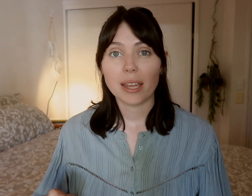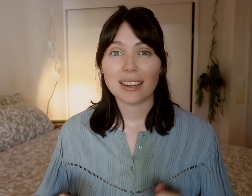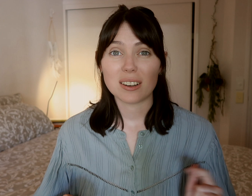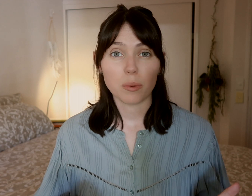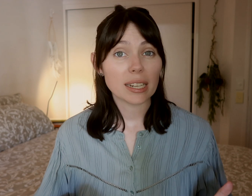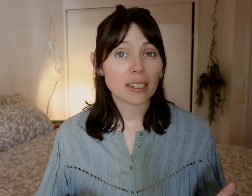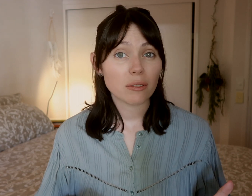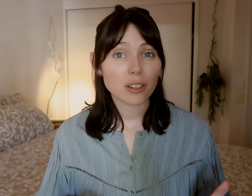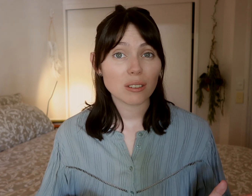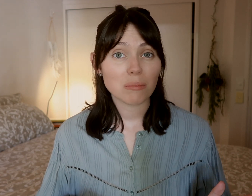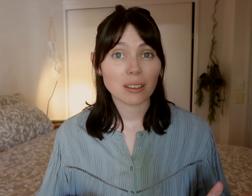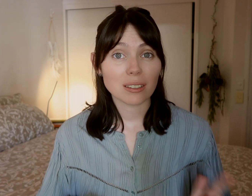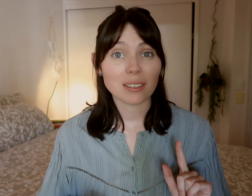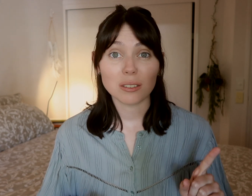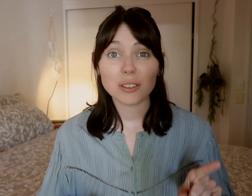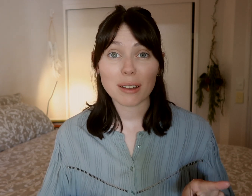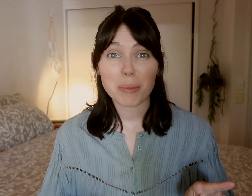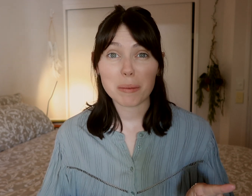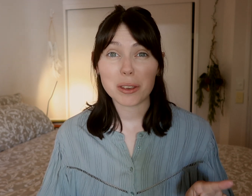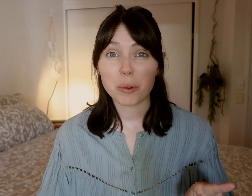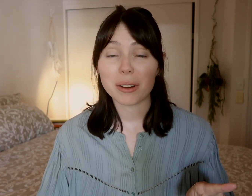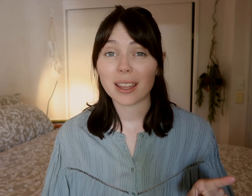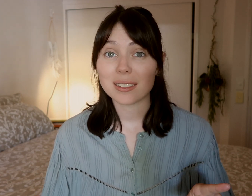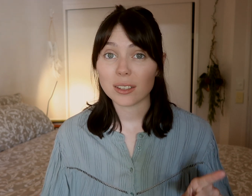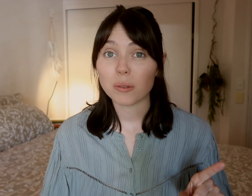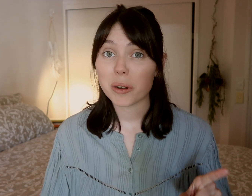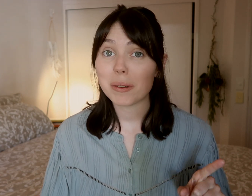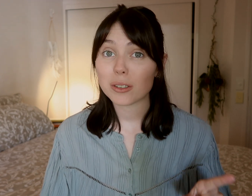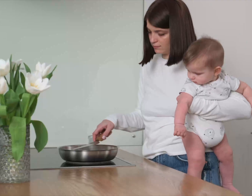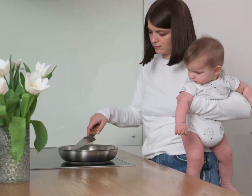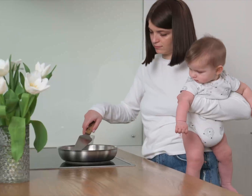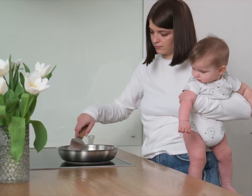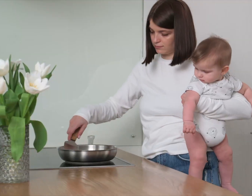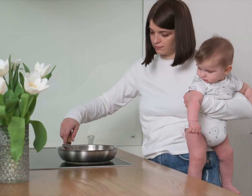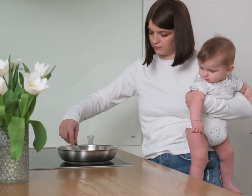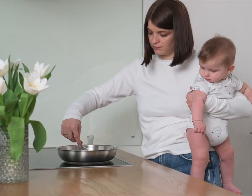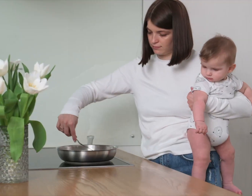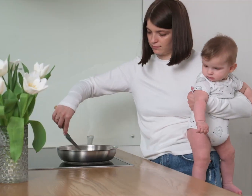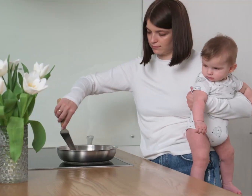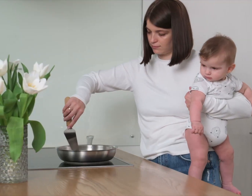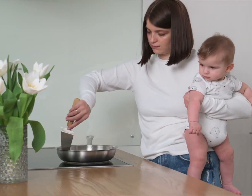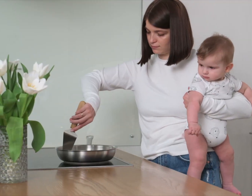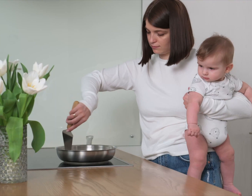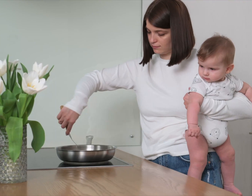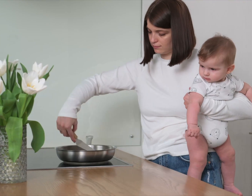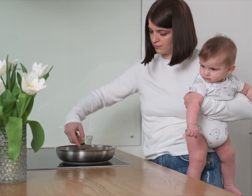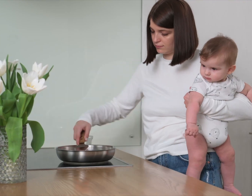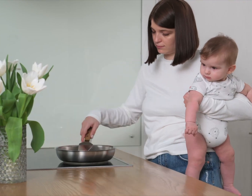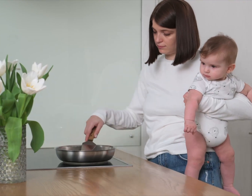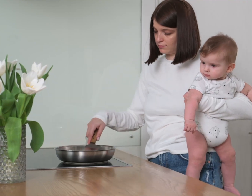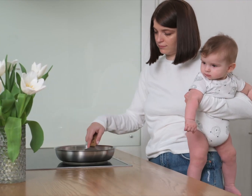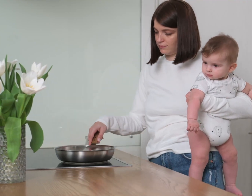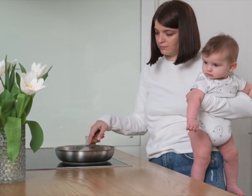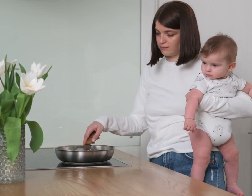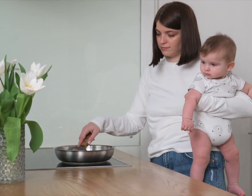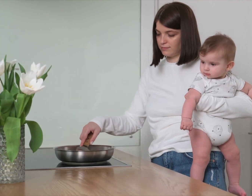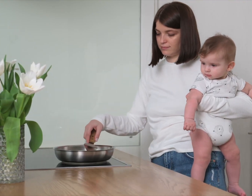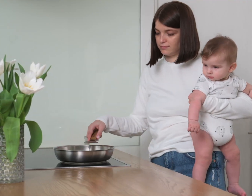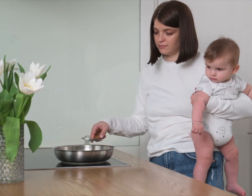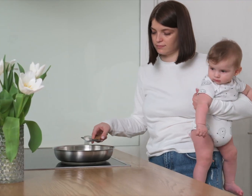-handed and a one-handed version because as soon as you have a baby you will realize you are pretty much always one-handed with that baby in one arm and you'll want to be able to do the signs with the other hand.